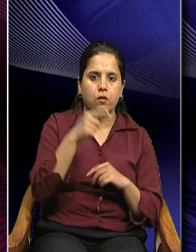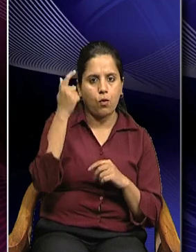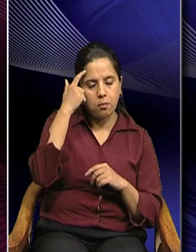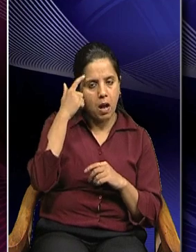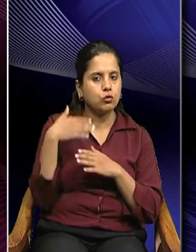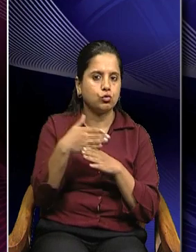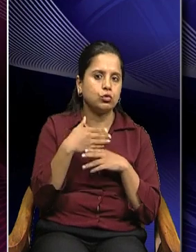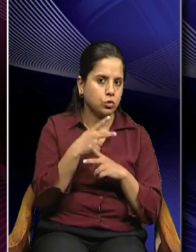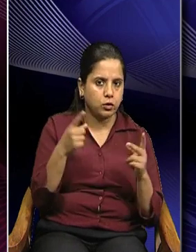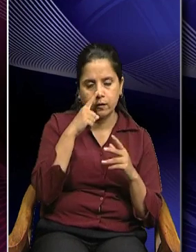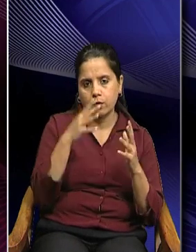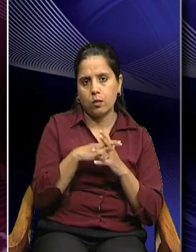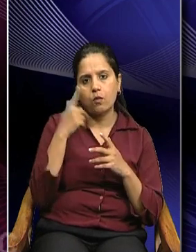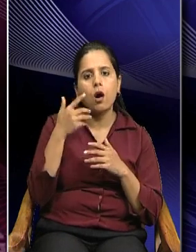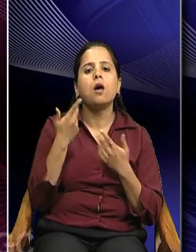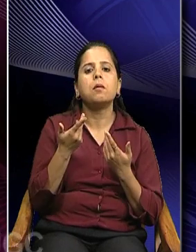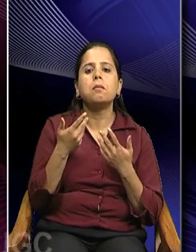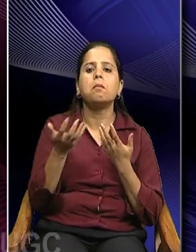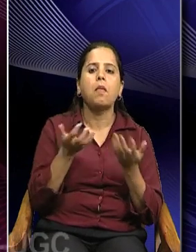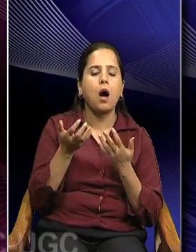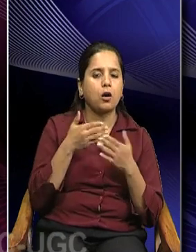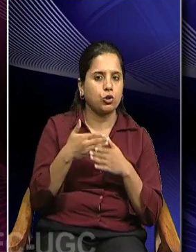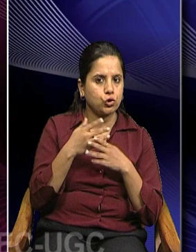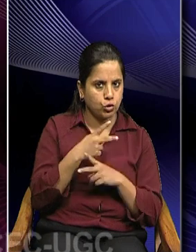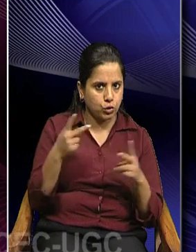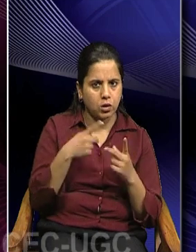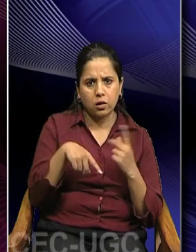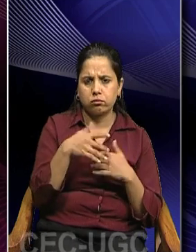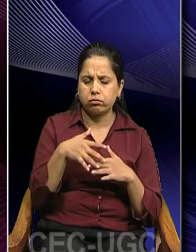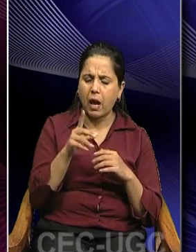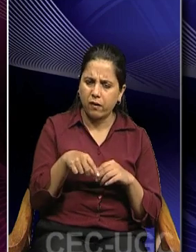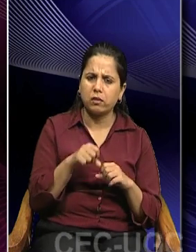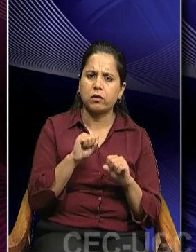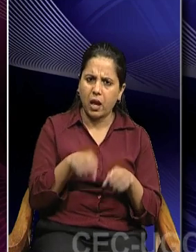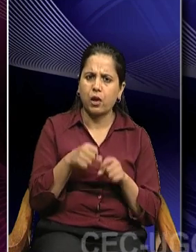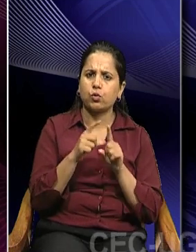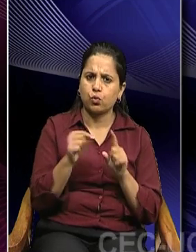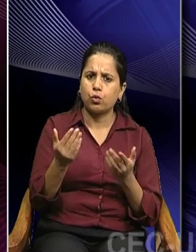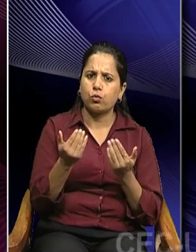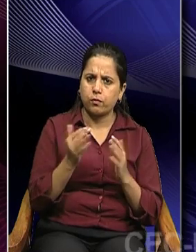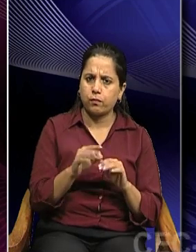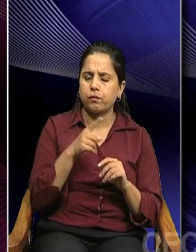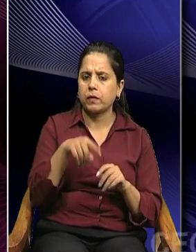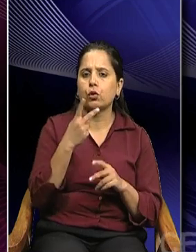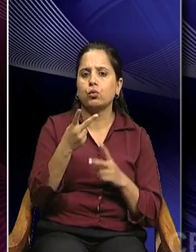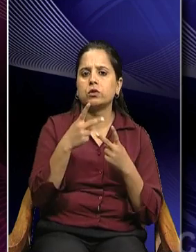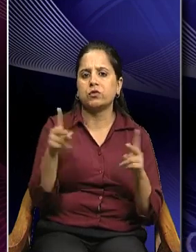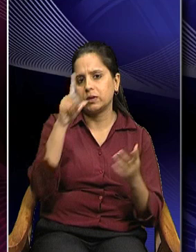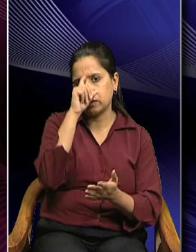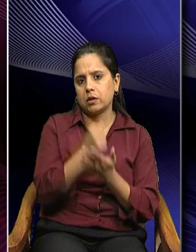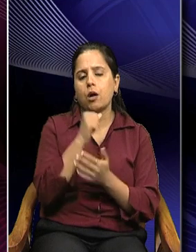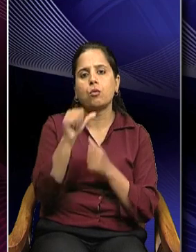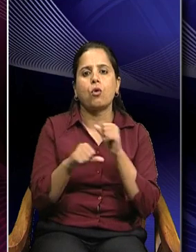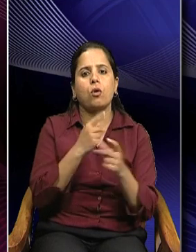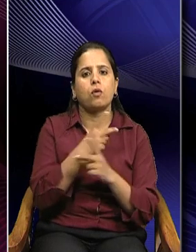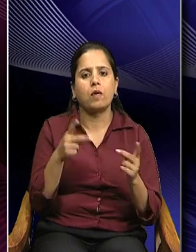mindshare. Women for market share, cause they had enormous potential of they are into different decision making processes.